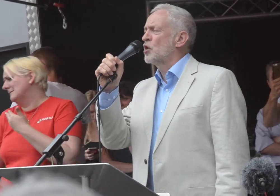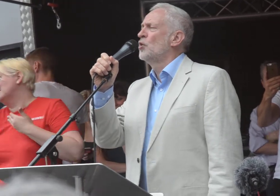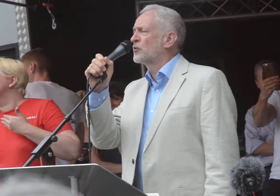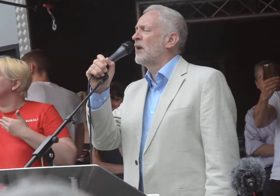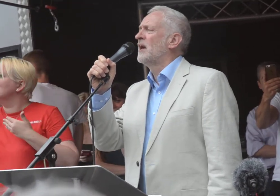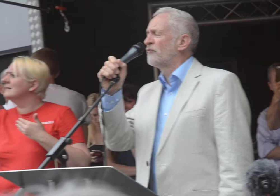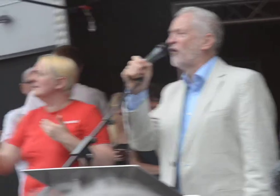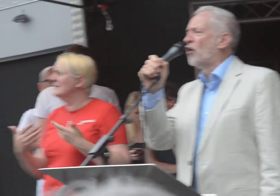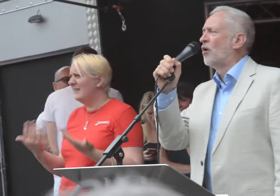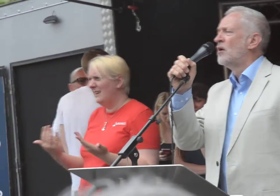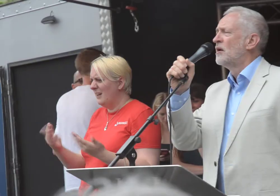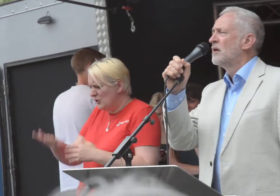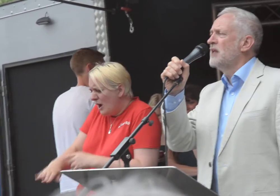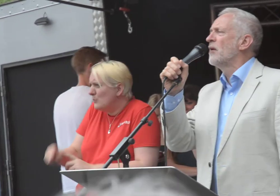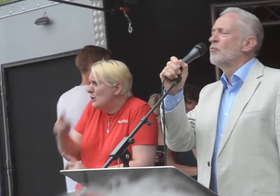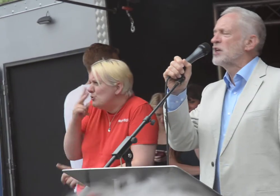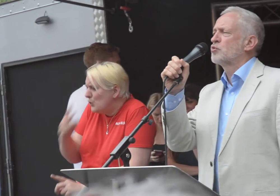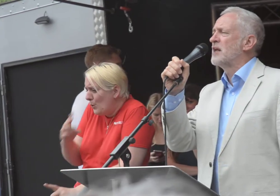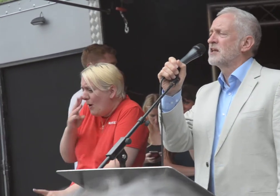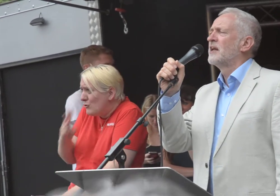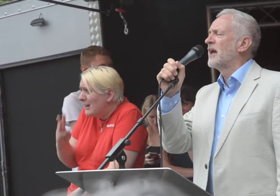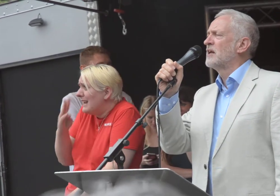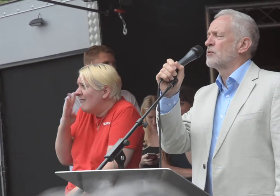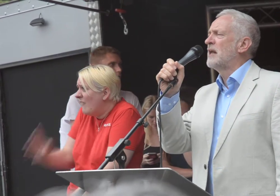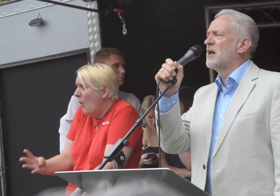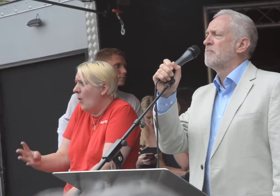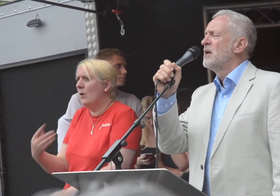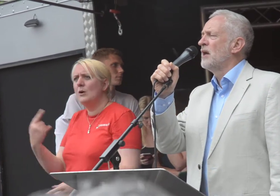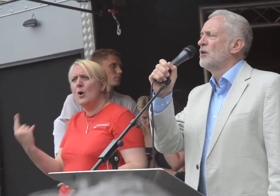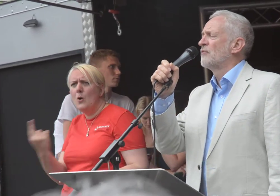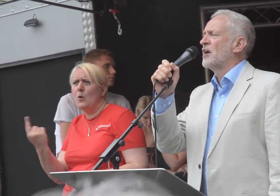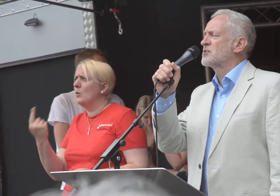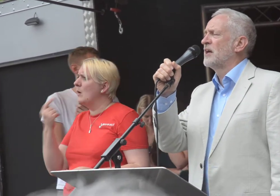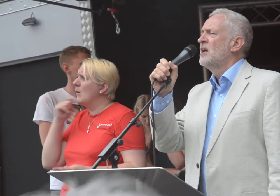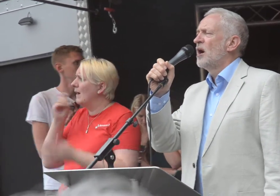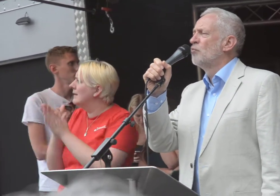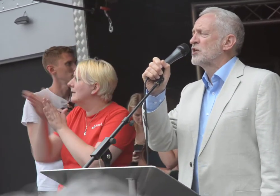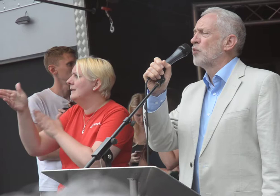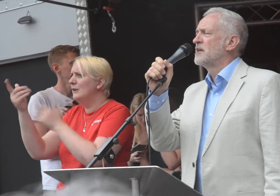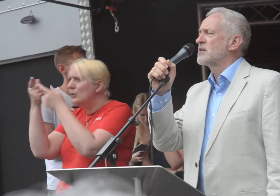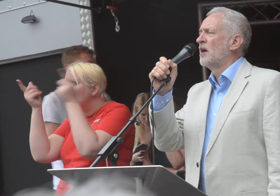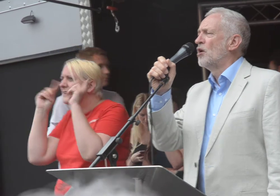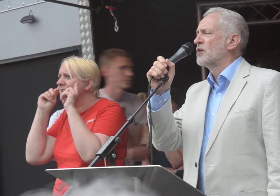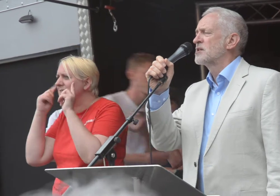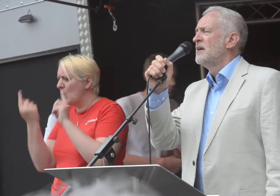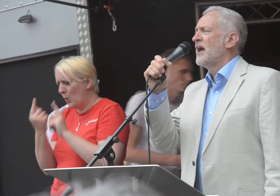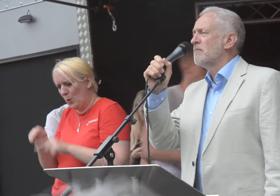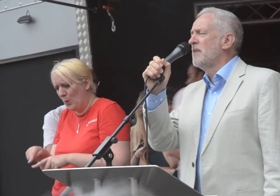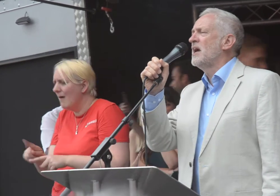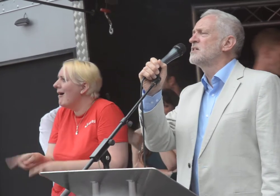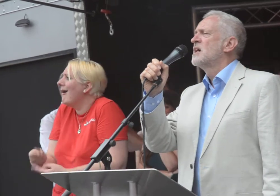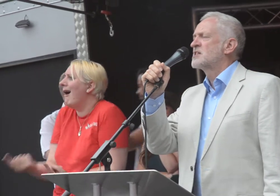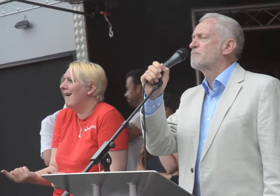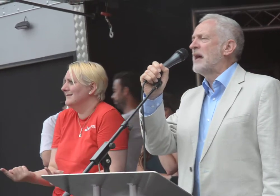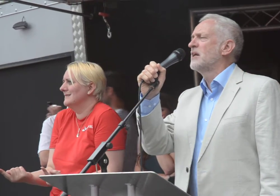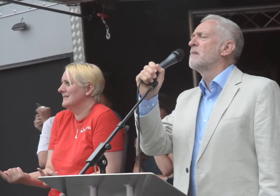at 2, 3, and 4, knowing which ones are likely to end up in university and which ones are not? It